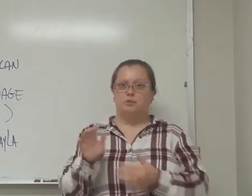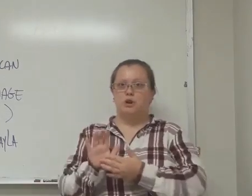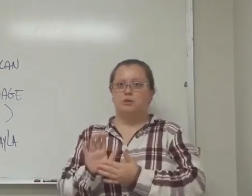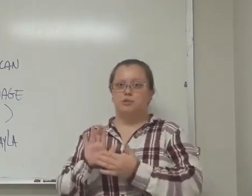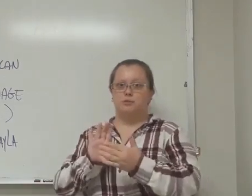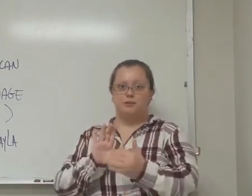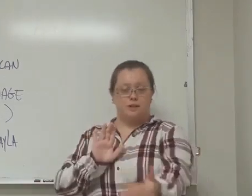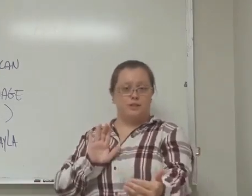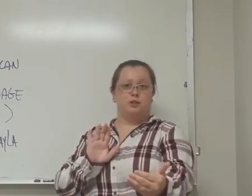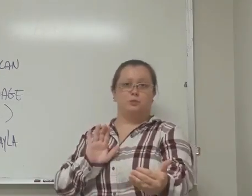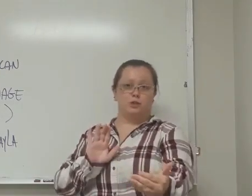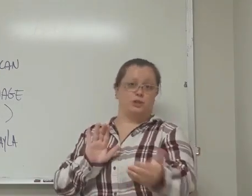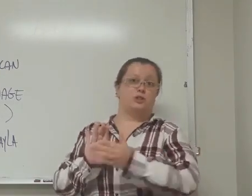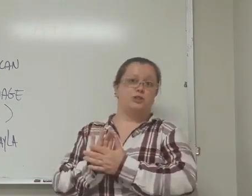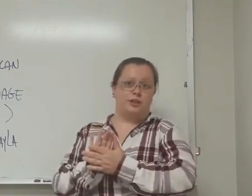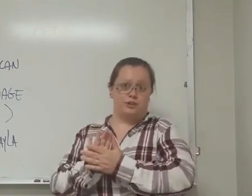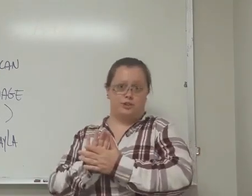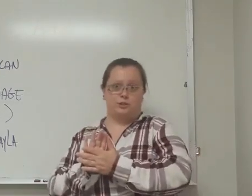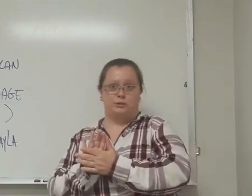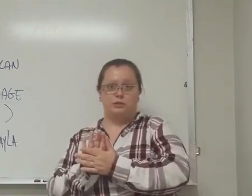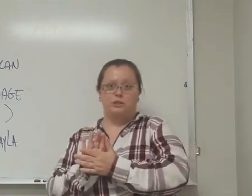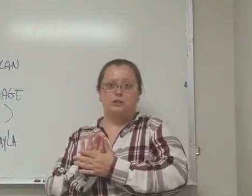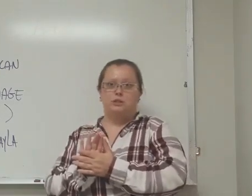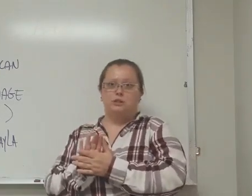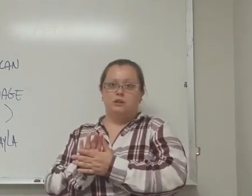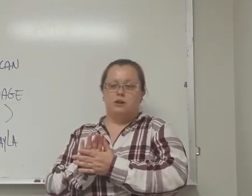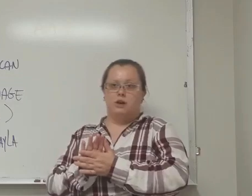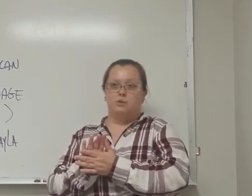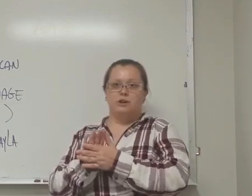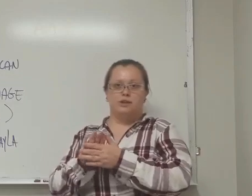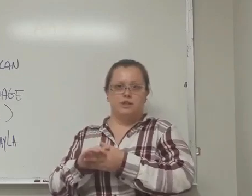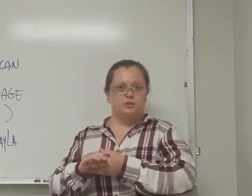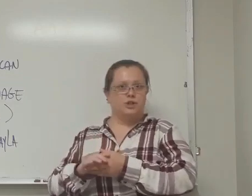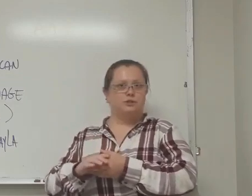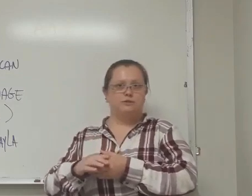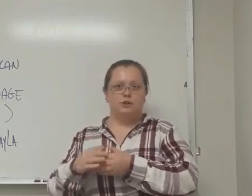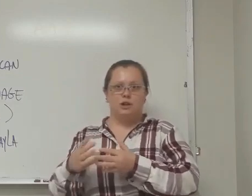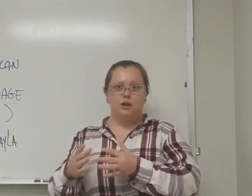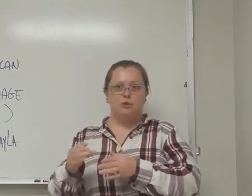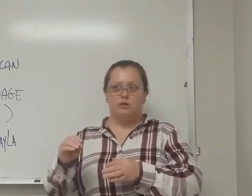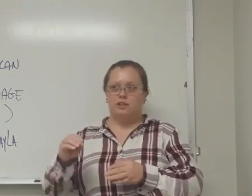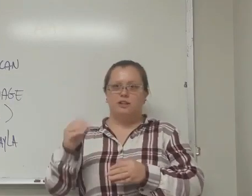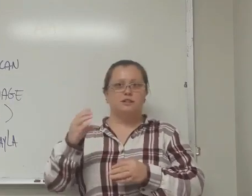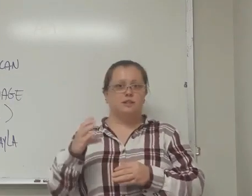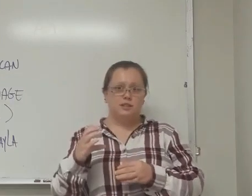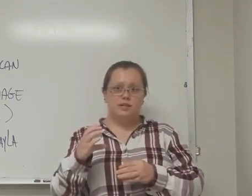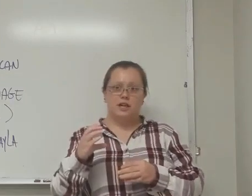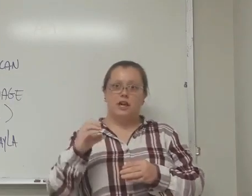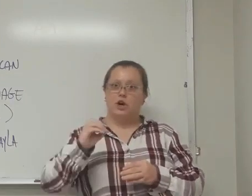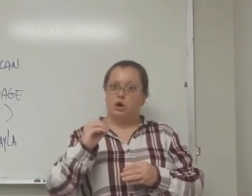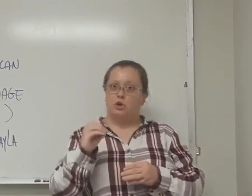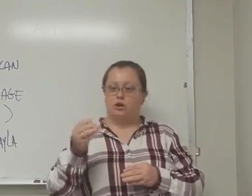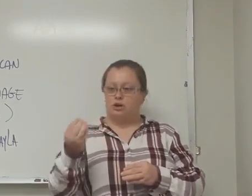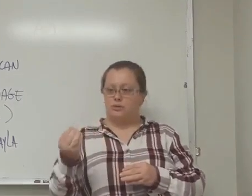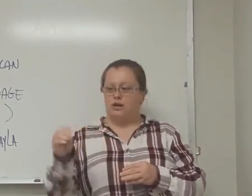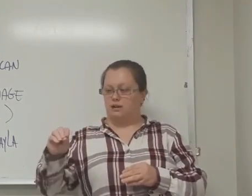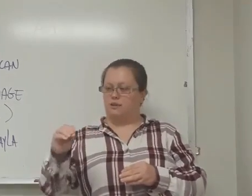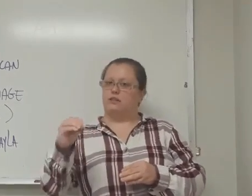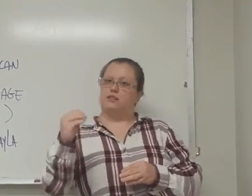palm's going to be facing the person you're signing to. With the exception of a couple, like C and O are going to be kind of at a